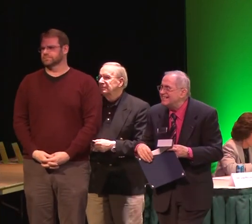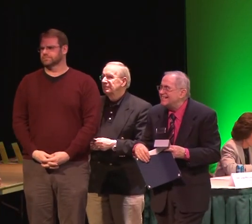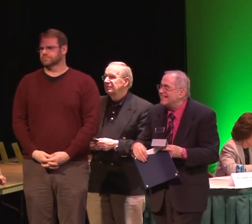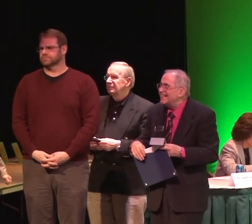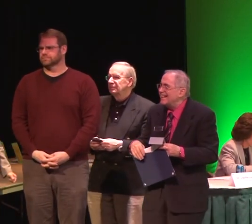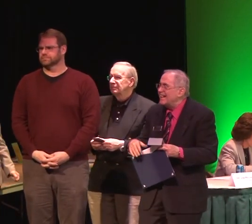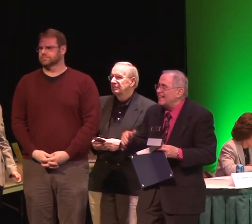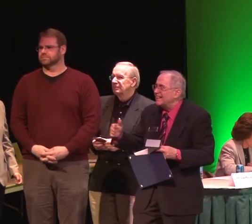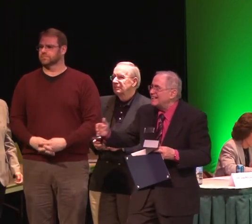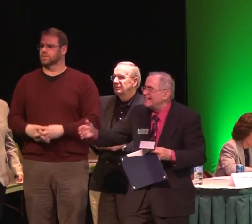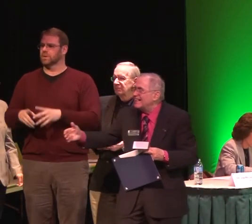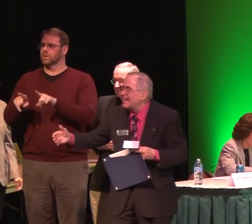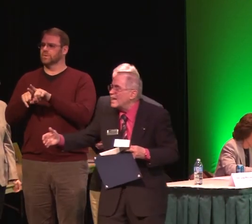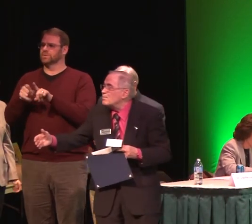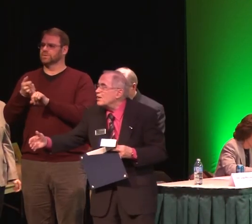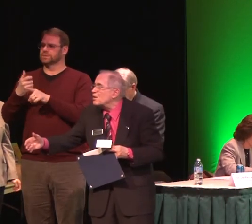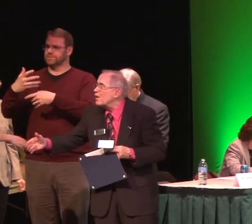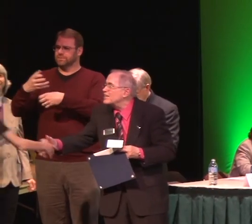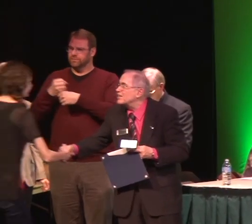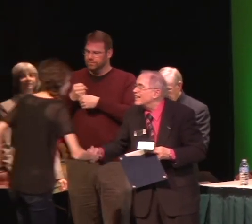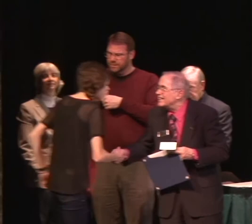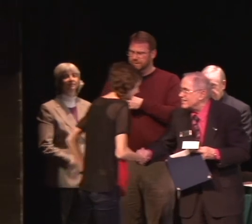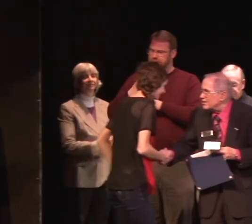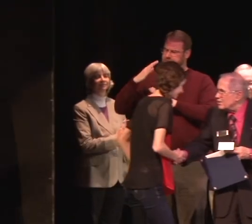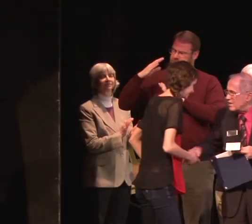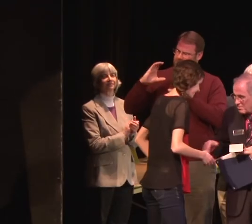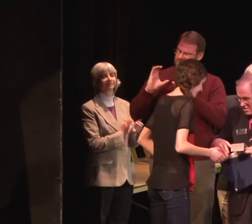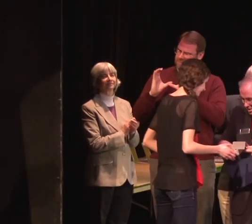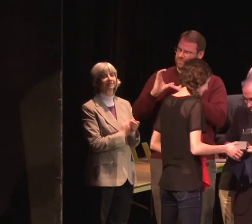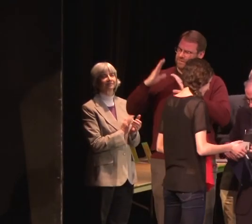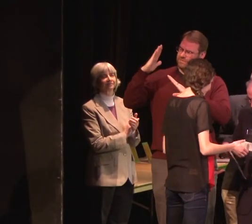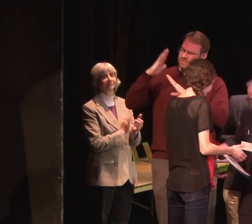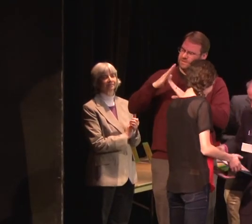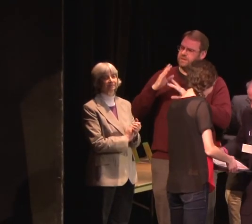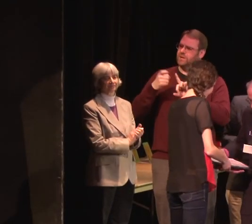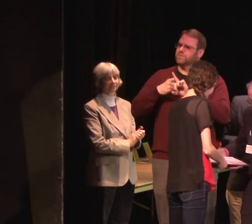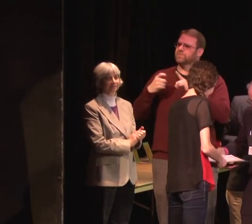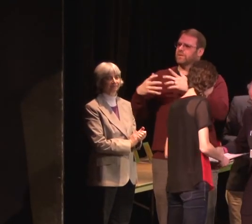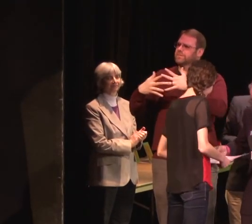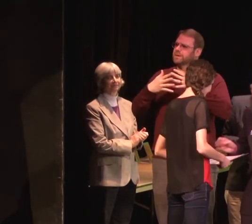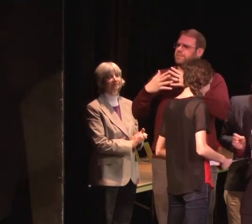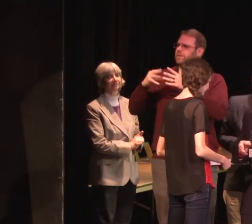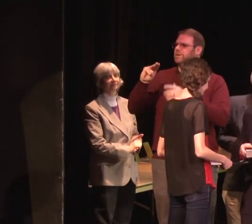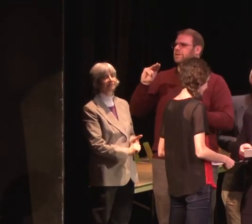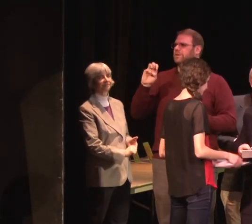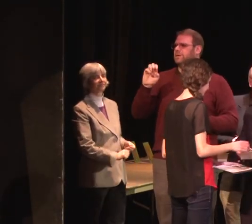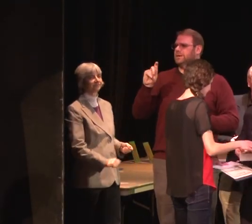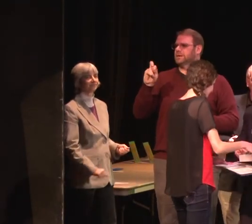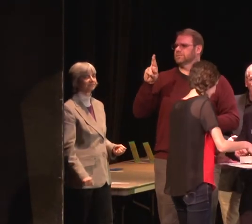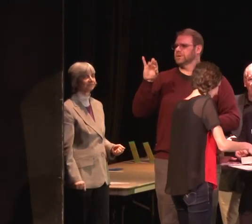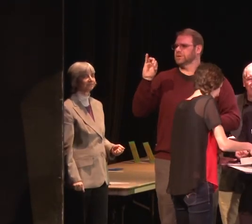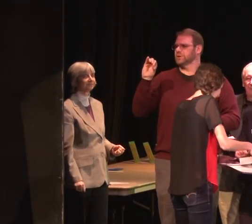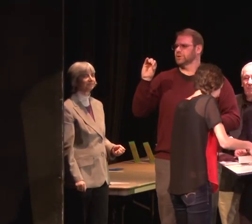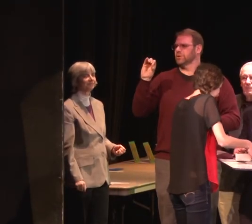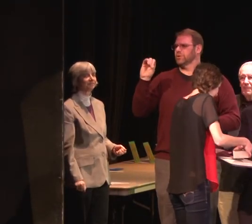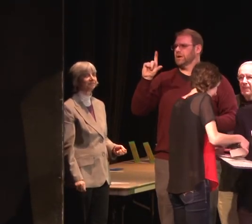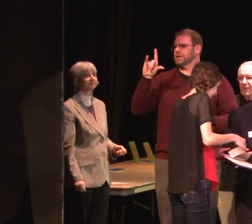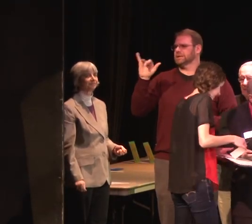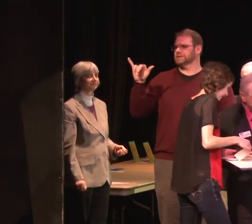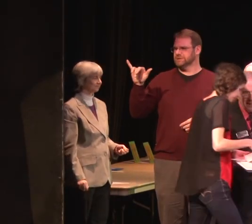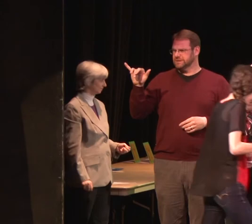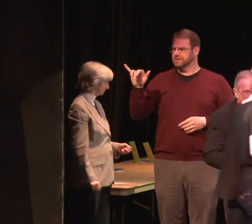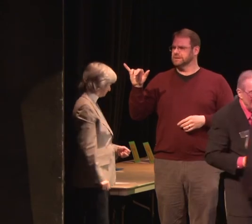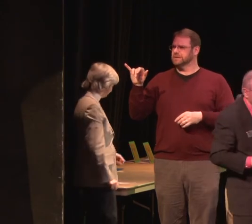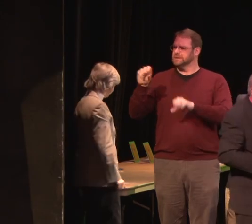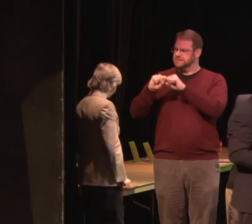And Emma will also win the Certificate of Outstanding Achievement from the American Meteorological Society, and also